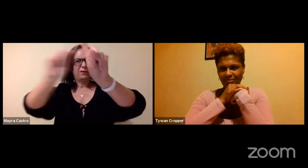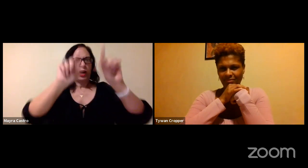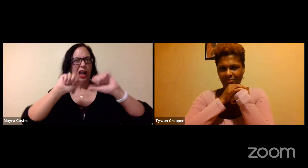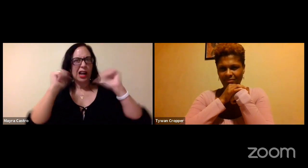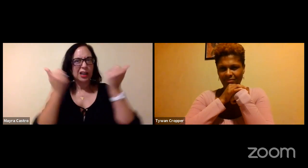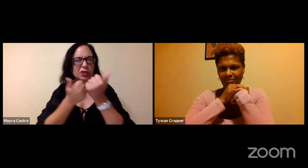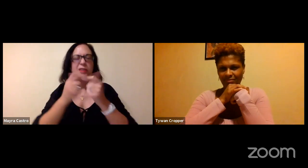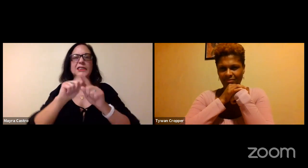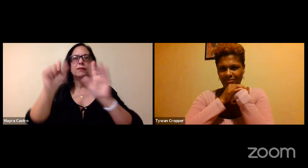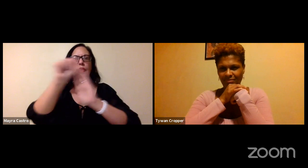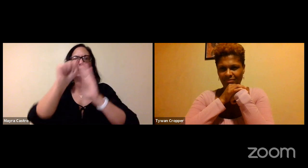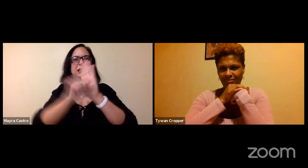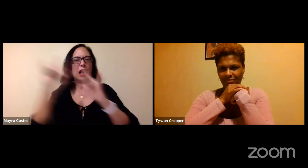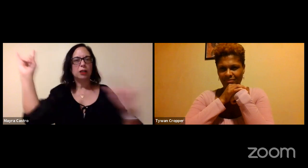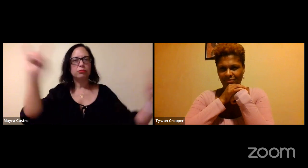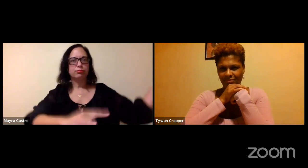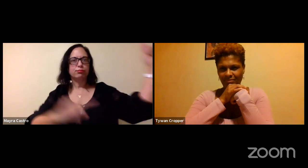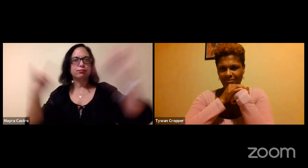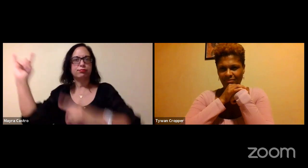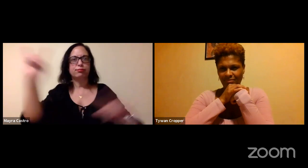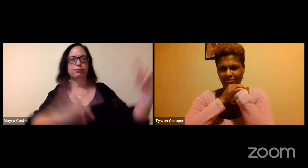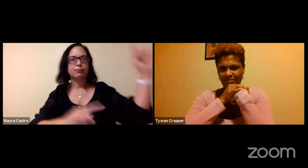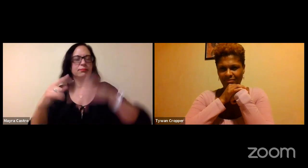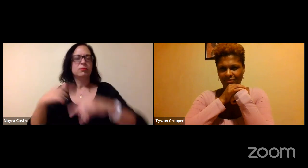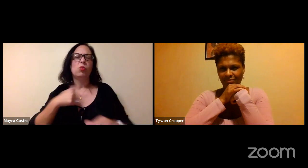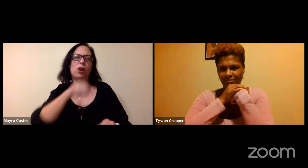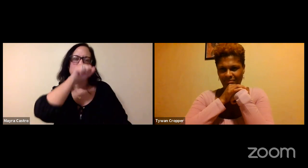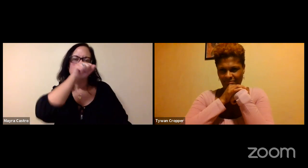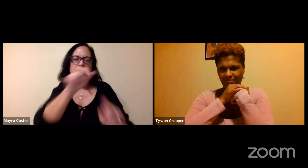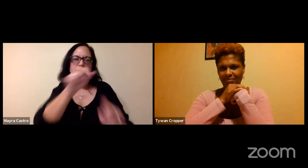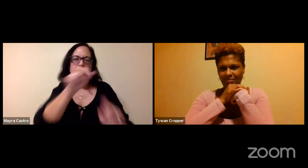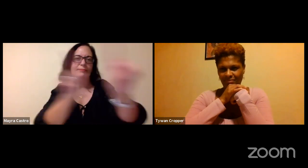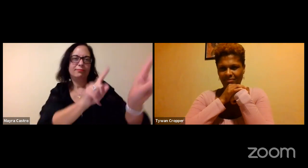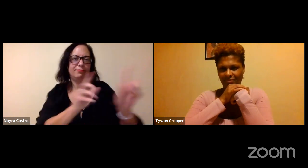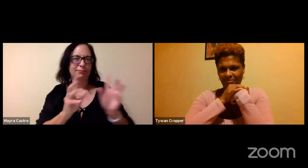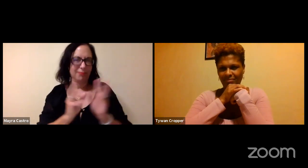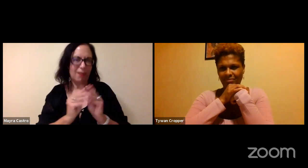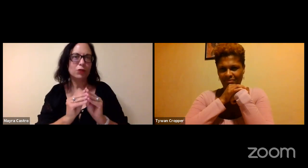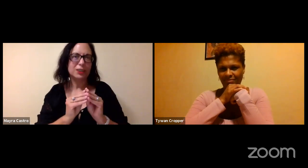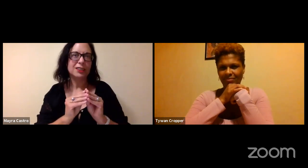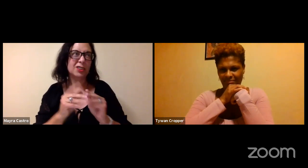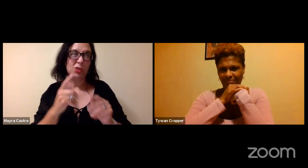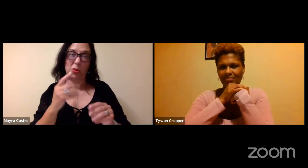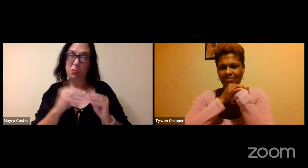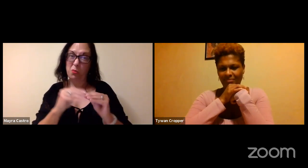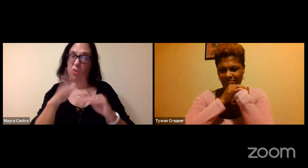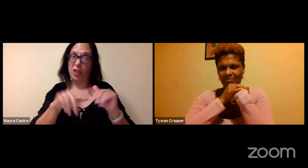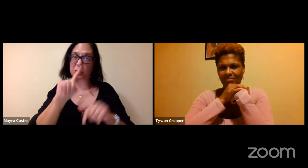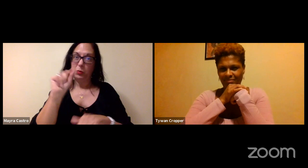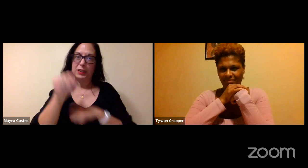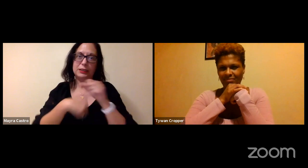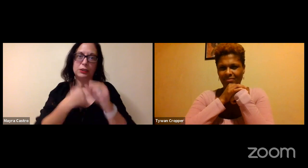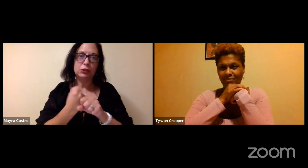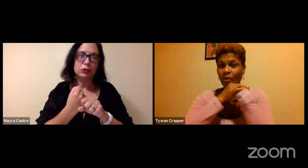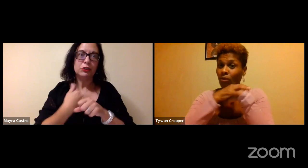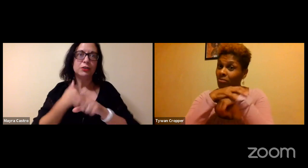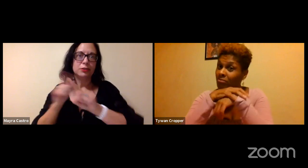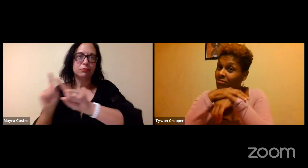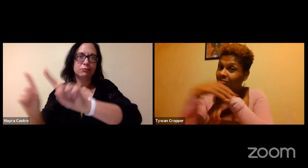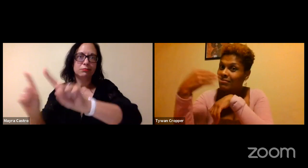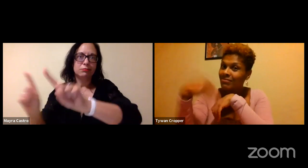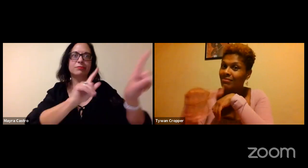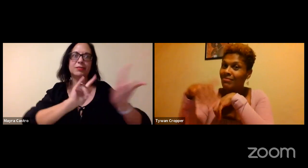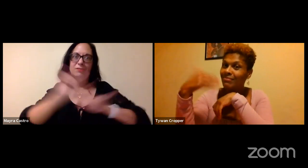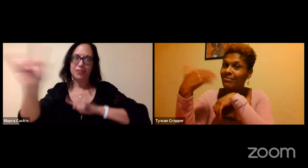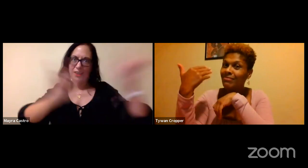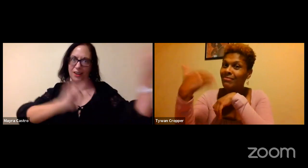be among individuals who were professionals in the field for many years, who came from all over the country to that first conference that I went